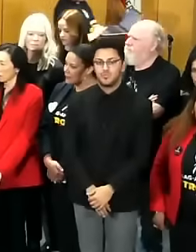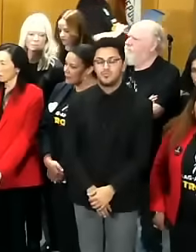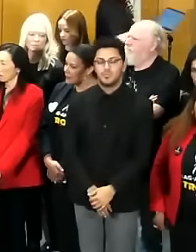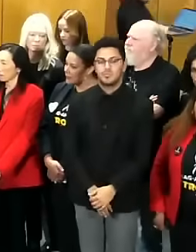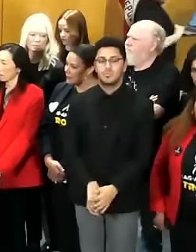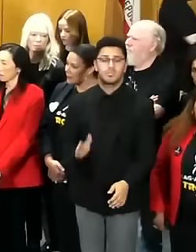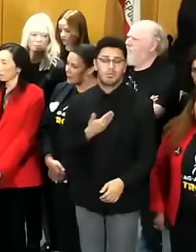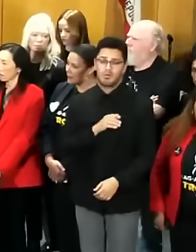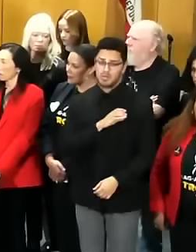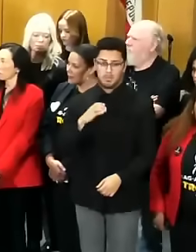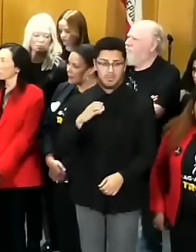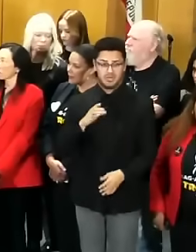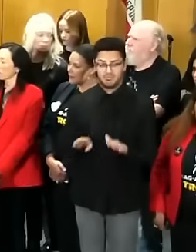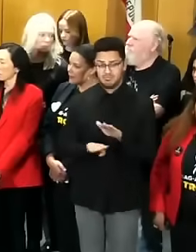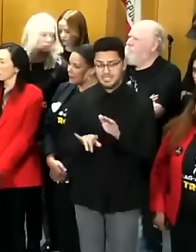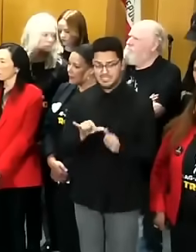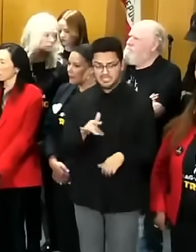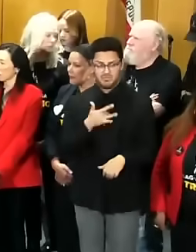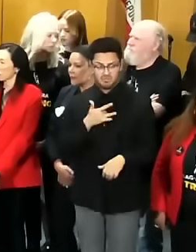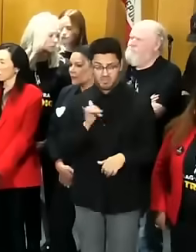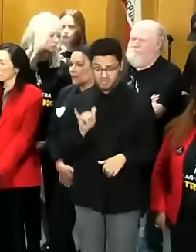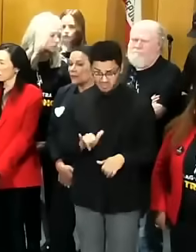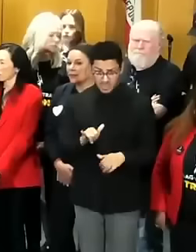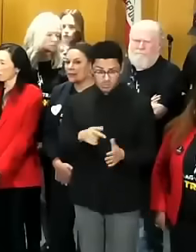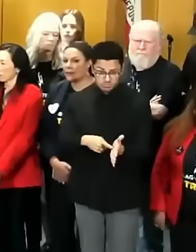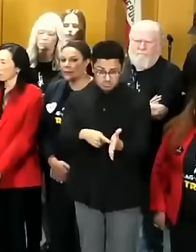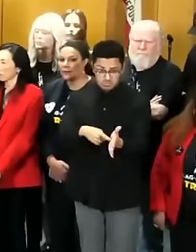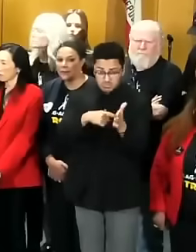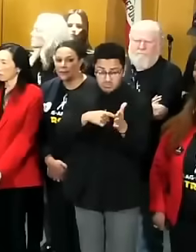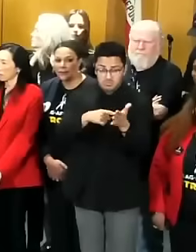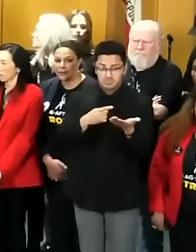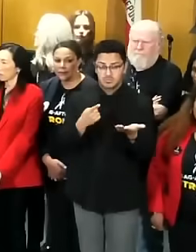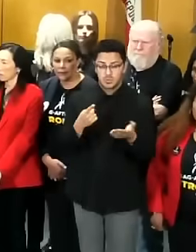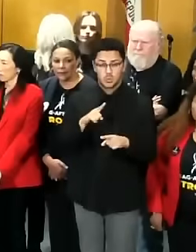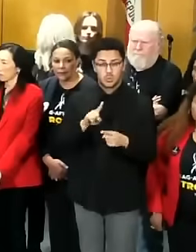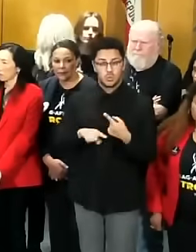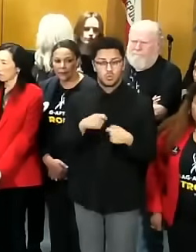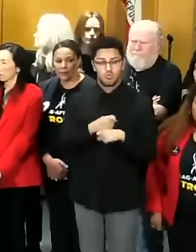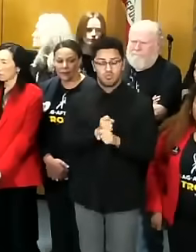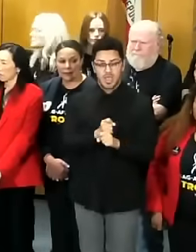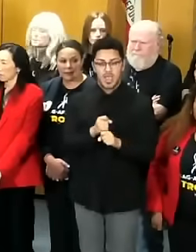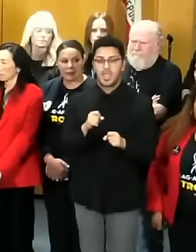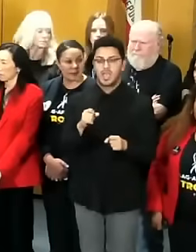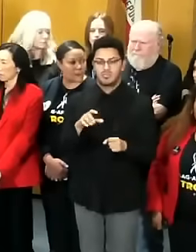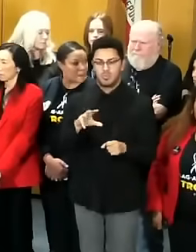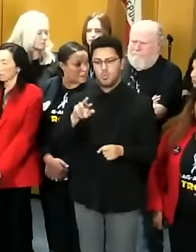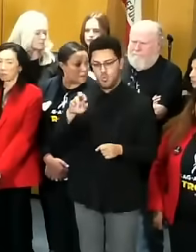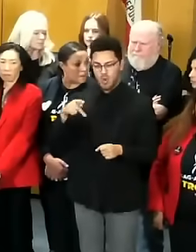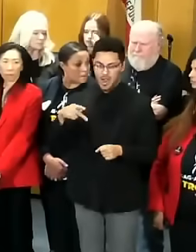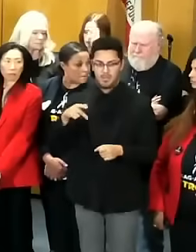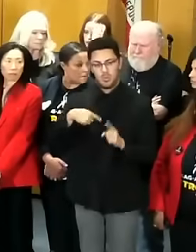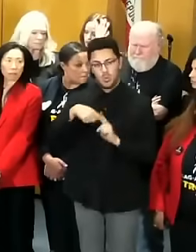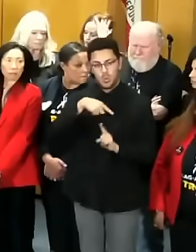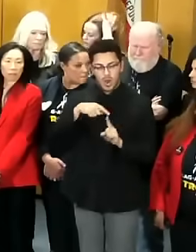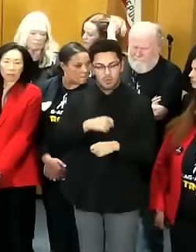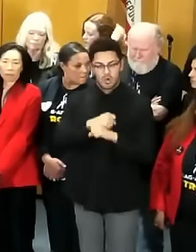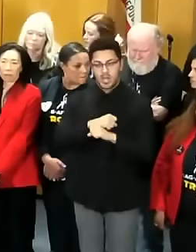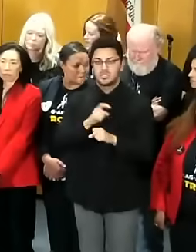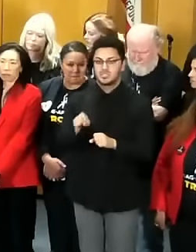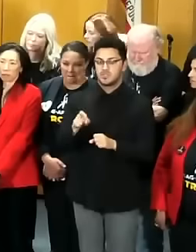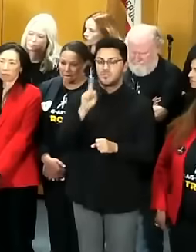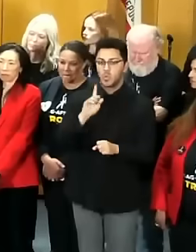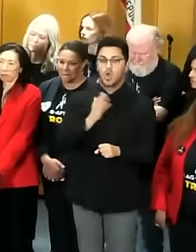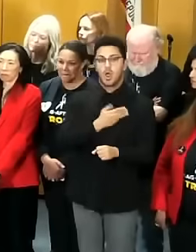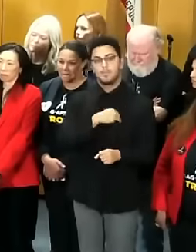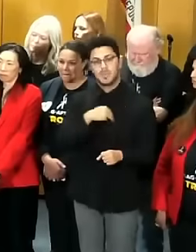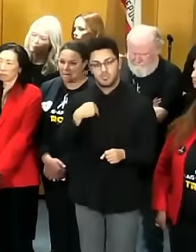our committee basically felt like that was absolutely essential to creating the wraparound protection that was needed for our members. And so those were the